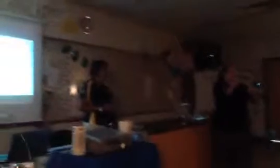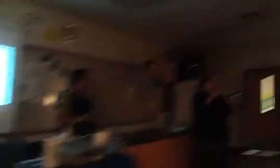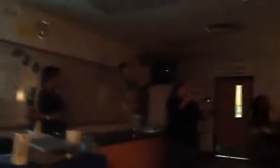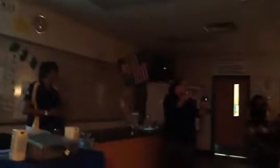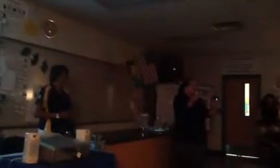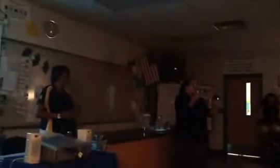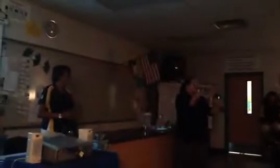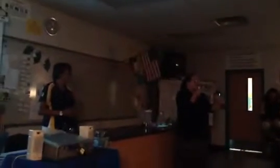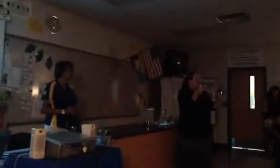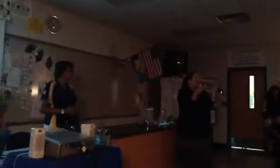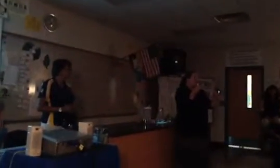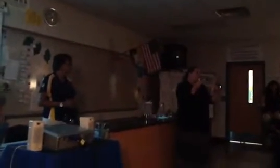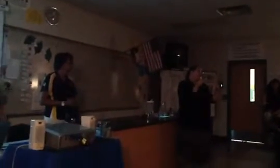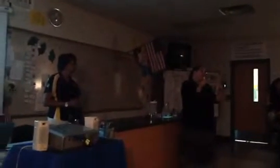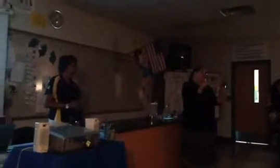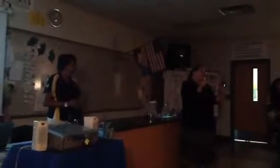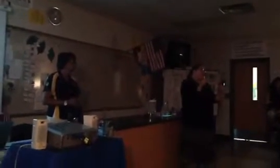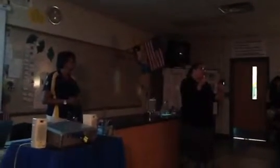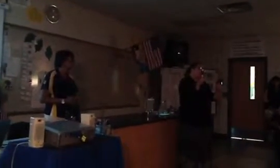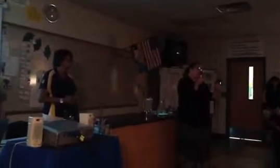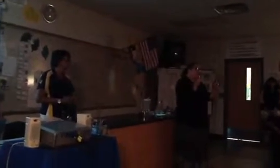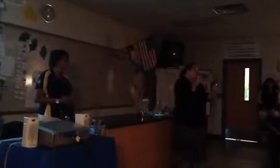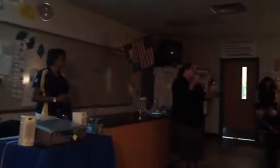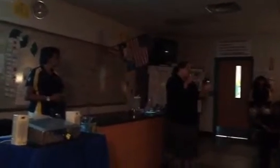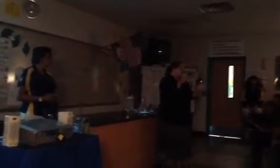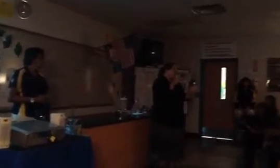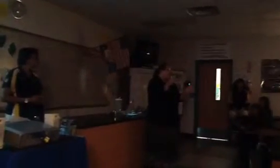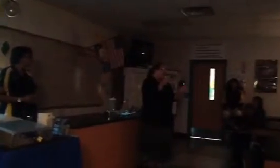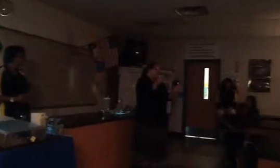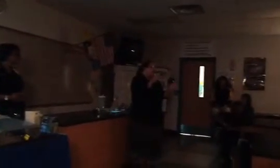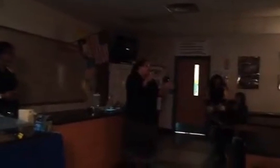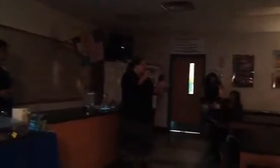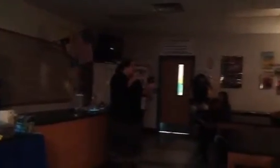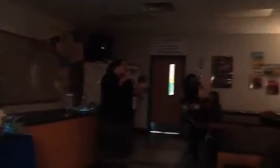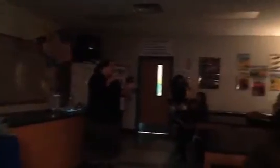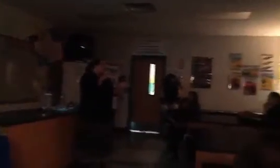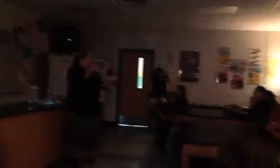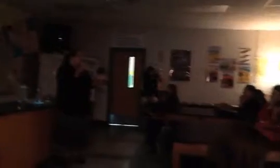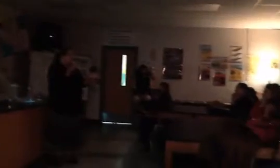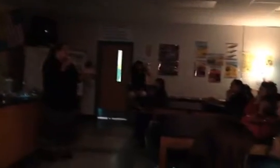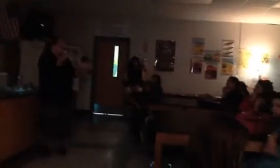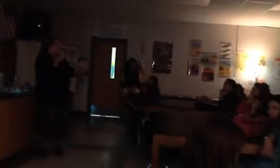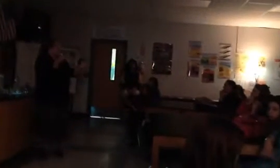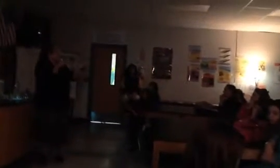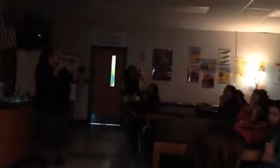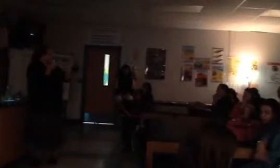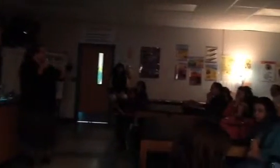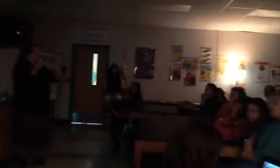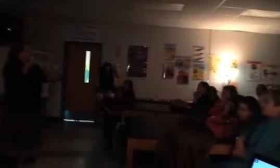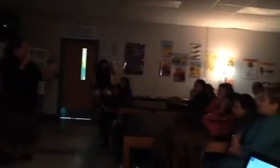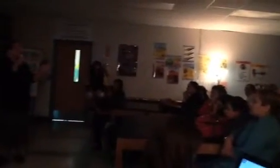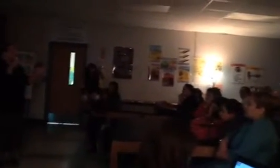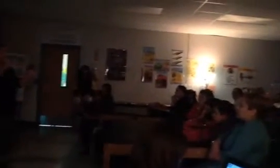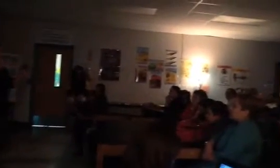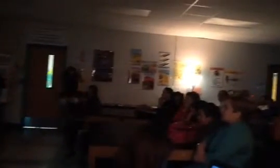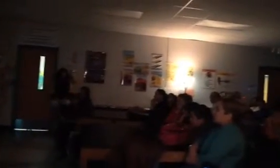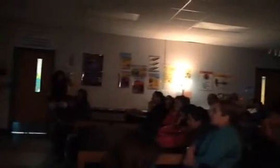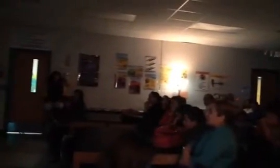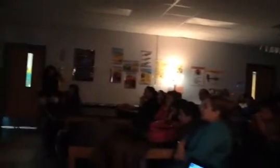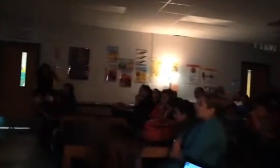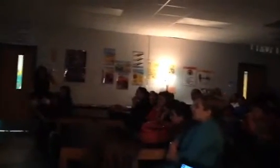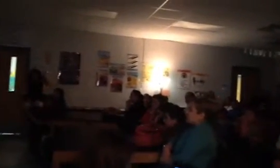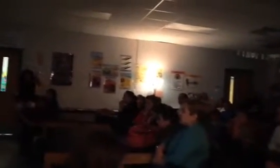IB marks. And what we're looking at there is progress, growth in certain objectives that we're all looking for.